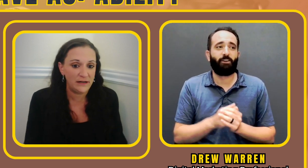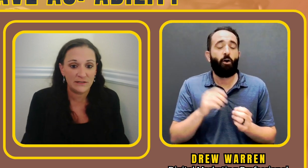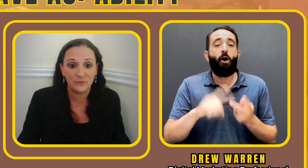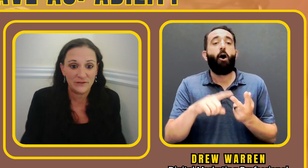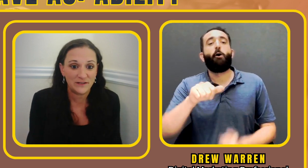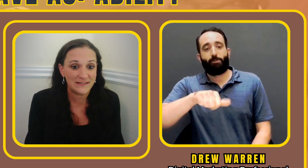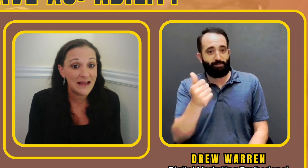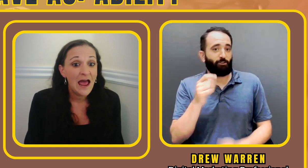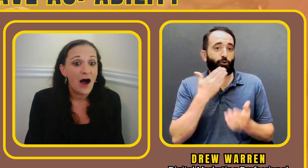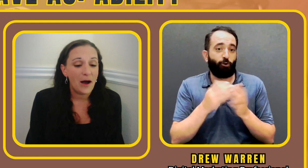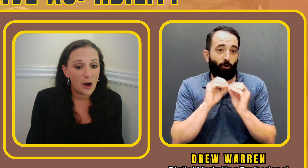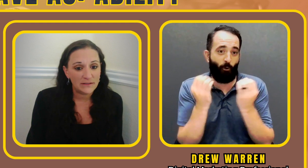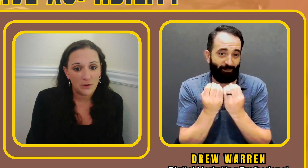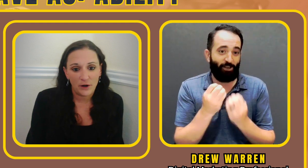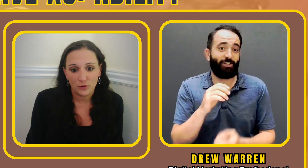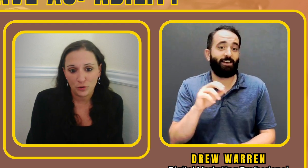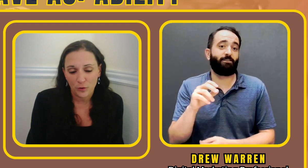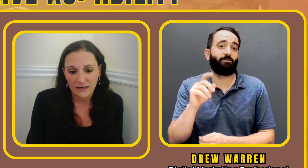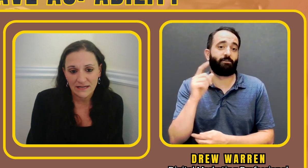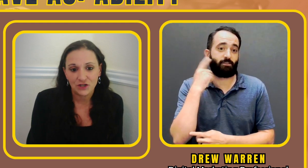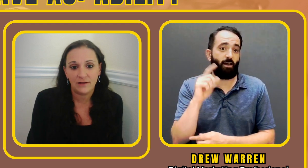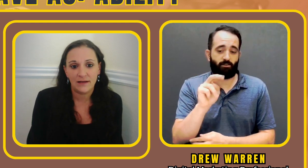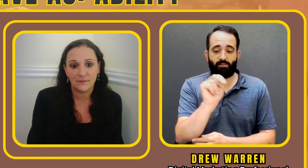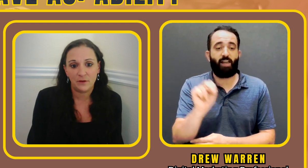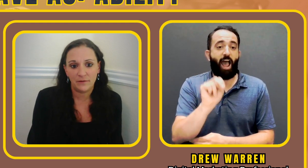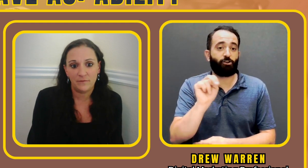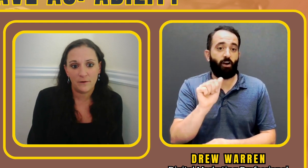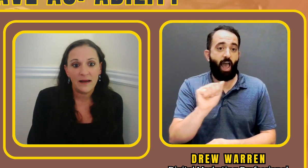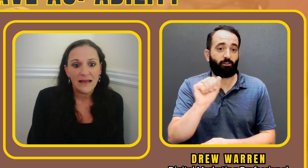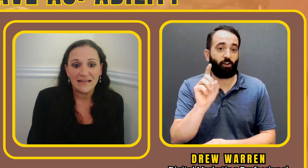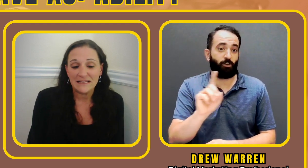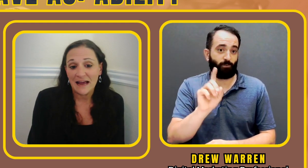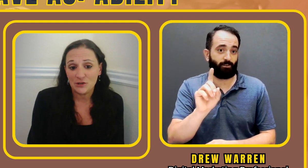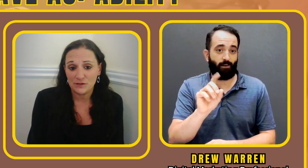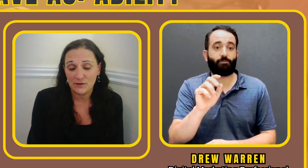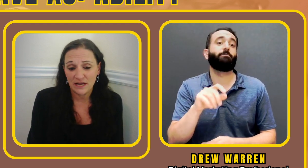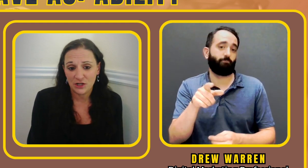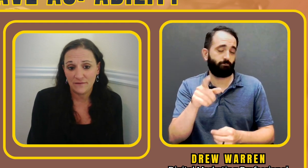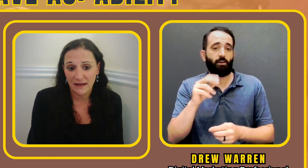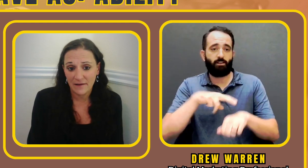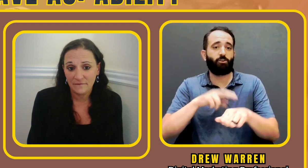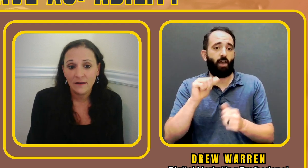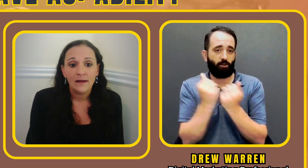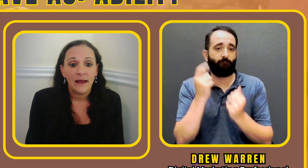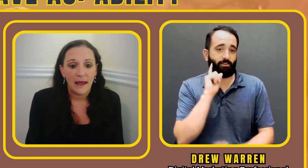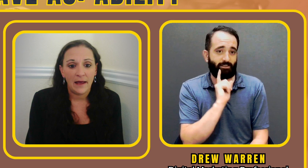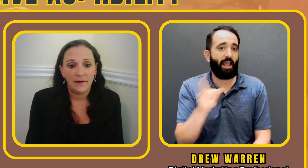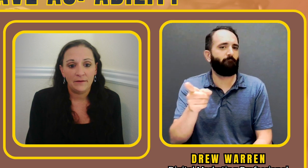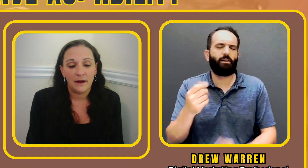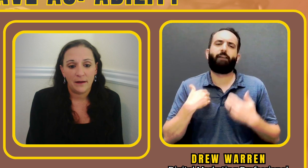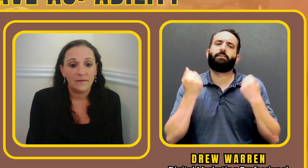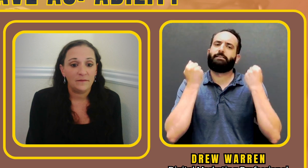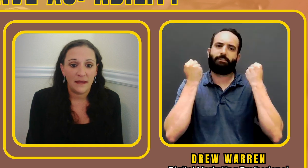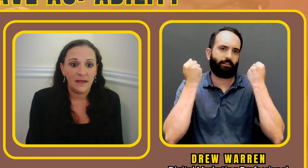you're needing certain resources. Also, another good organization I'd like to plug for is the National Association of the Deaf.